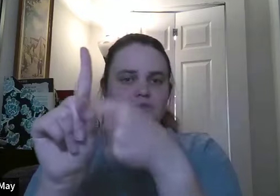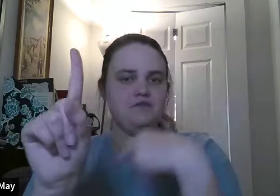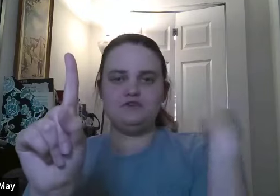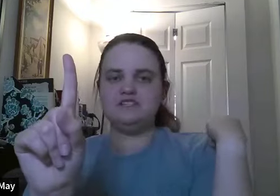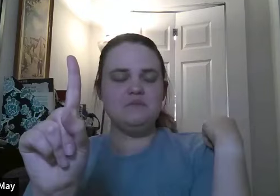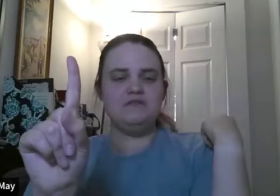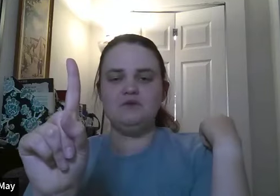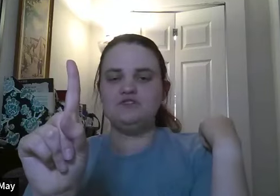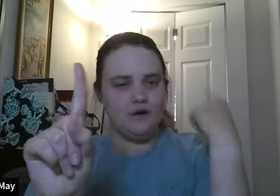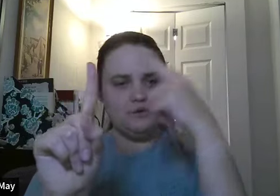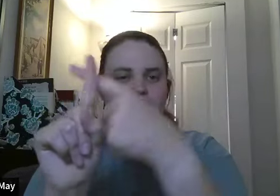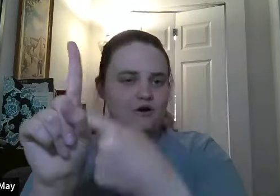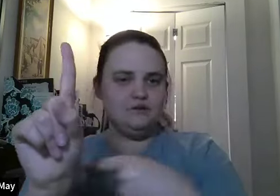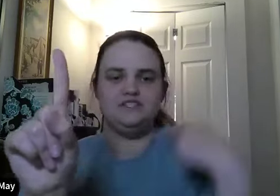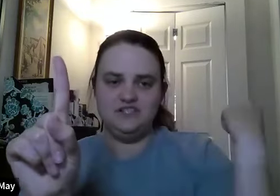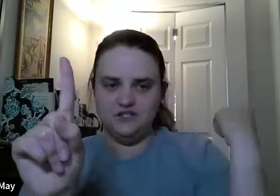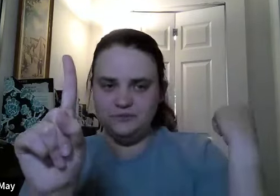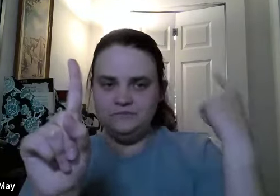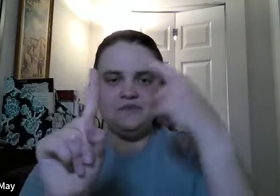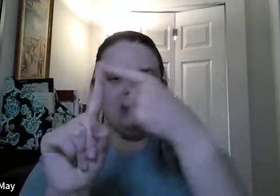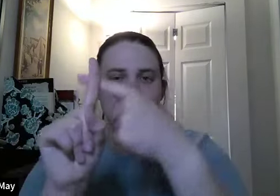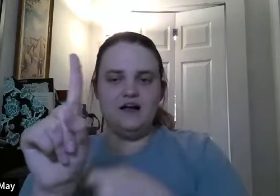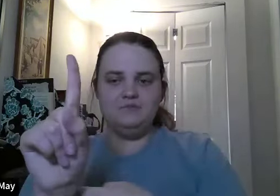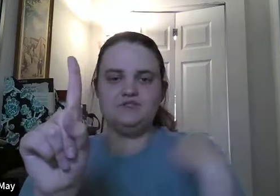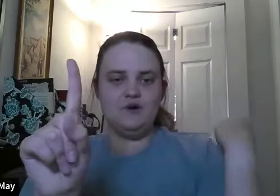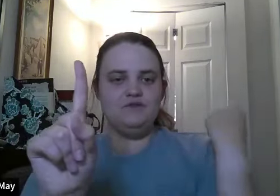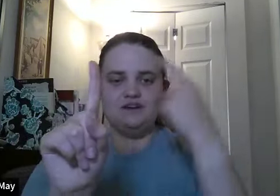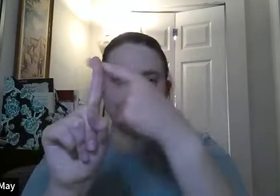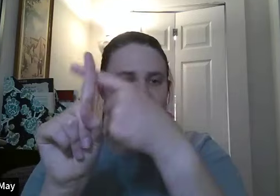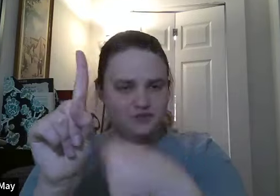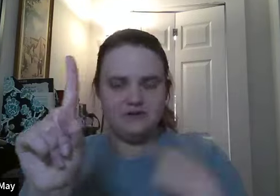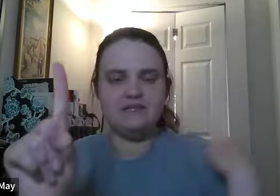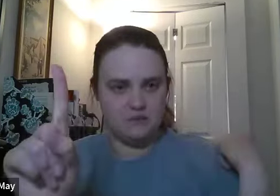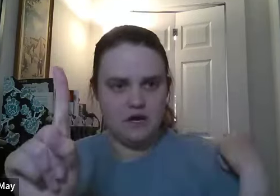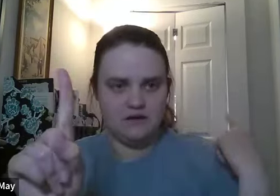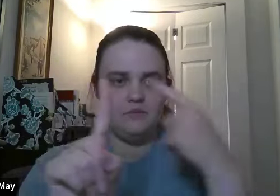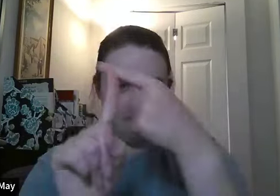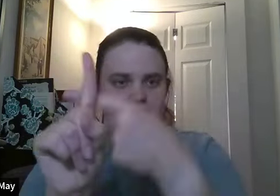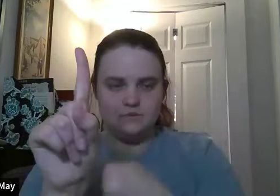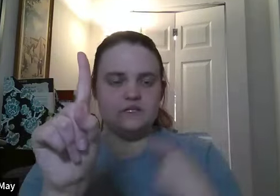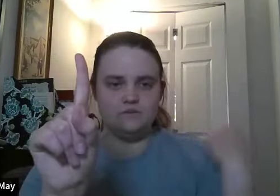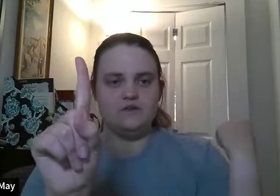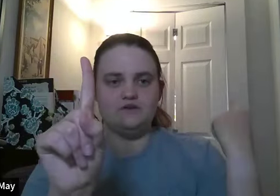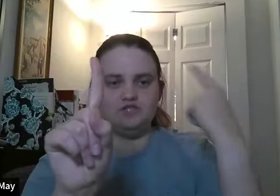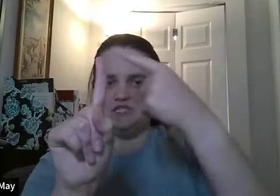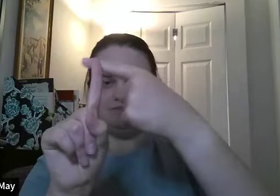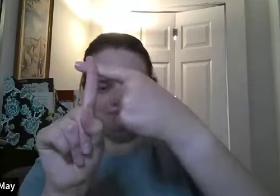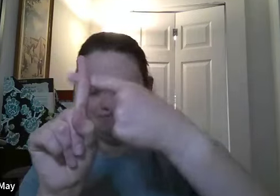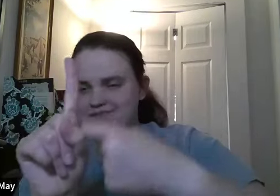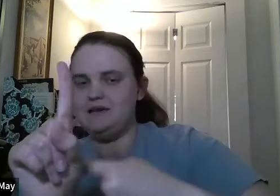month are some of the most awkward, hard ones to do. So if you guys are like struggling, it's okay. I promise. This one is one of those just can be a